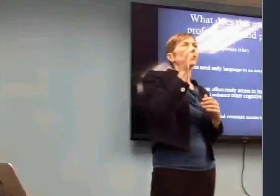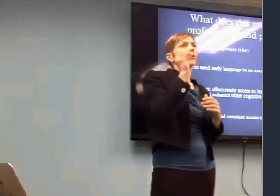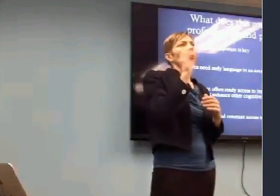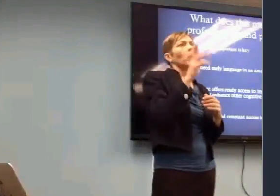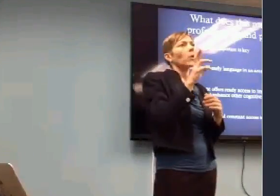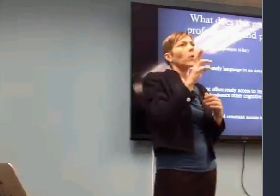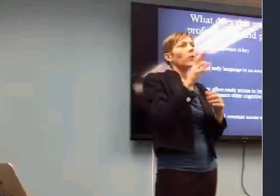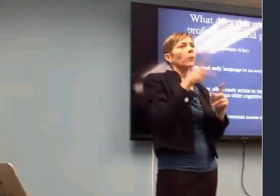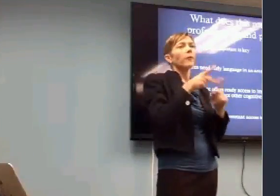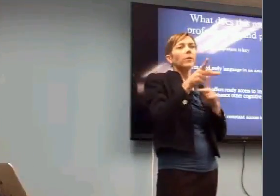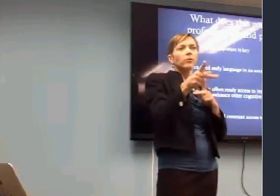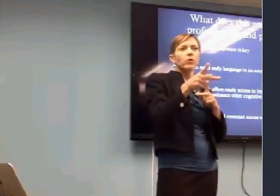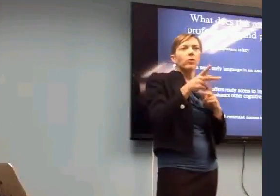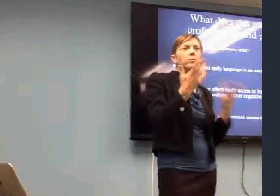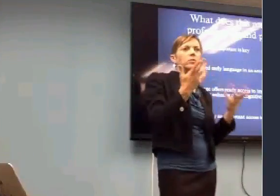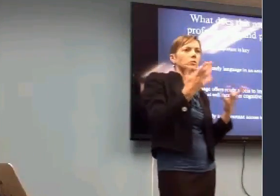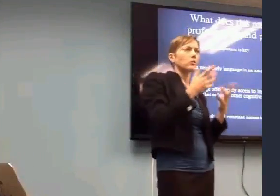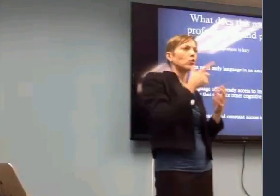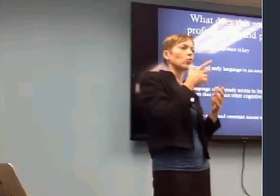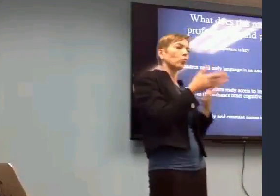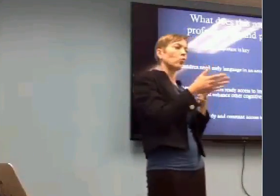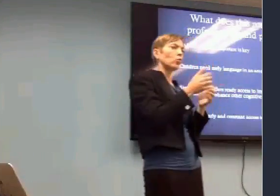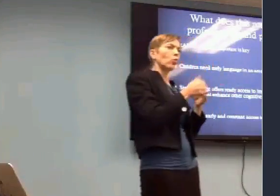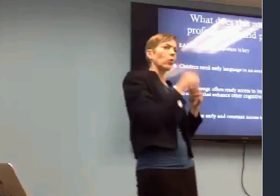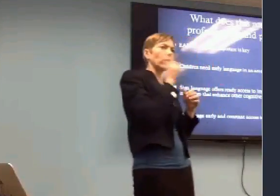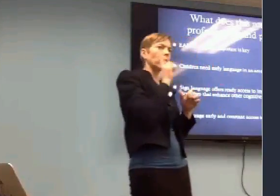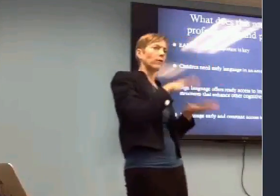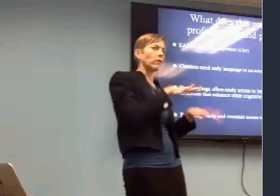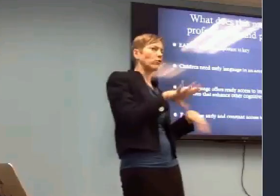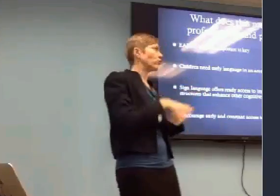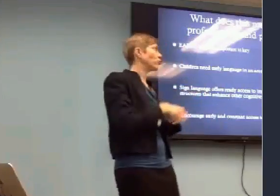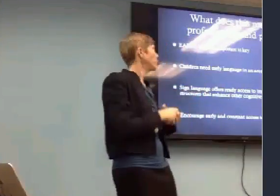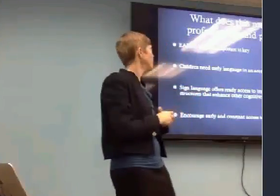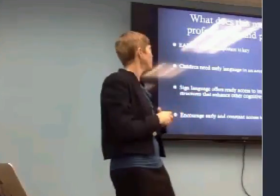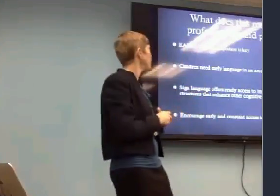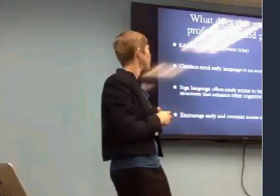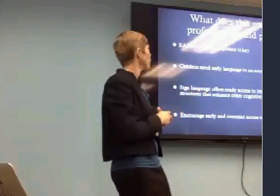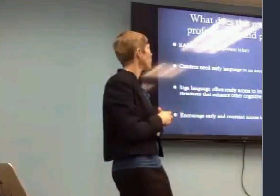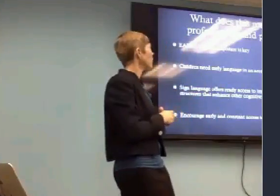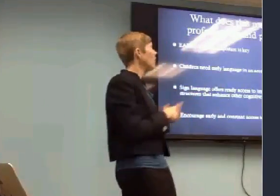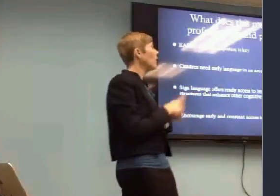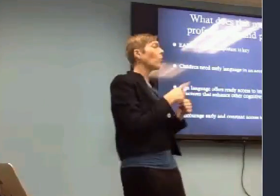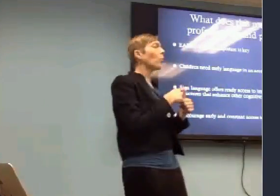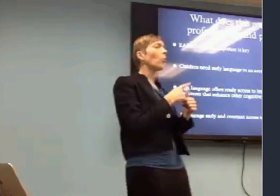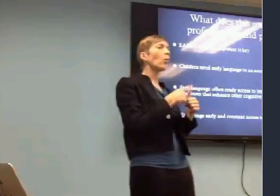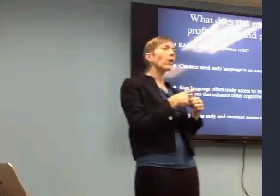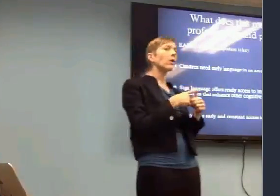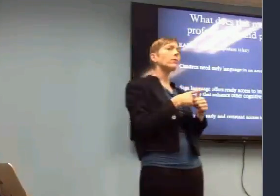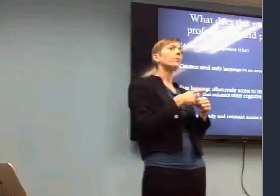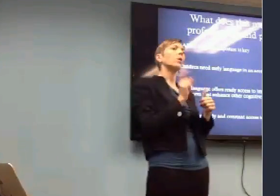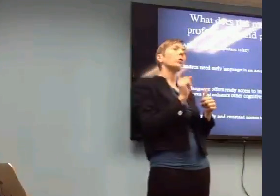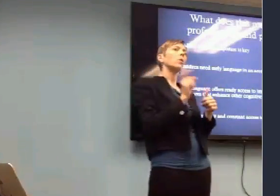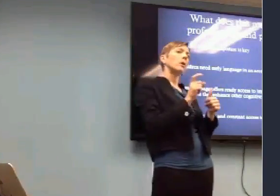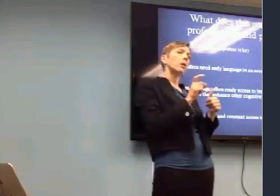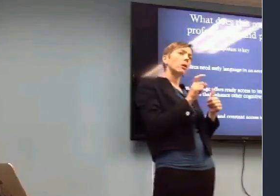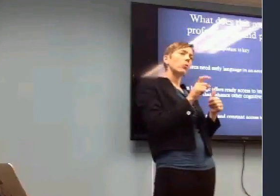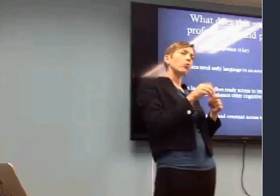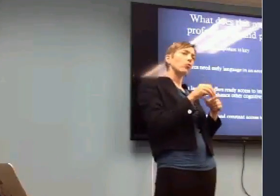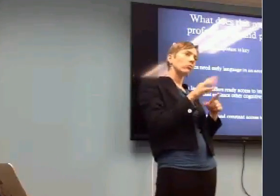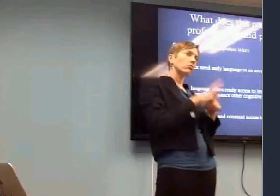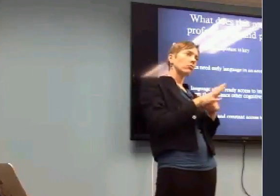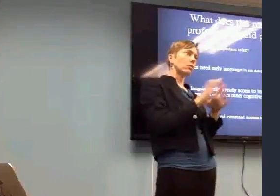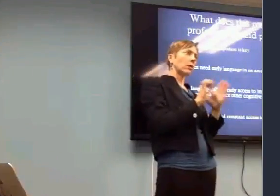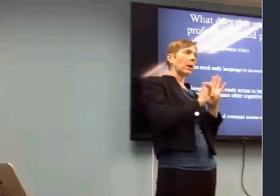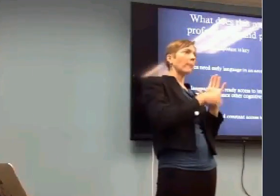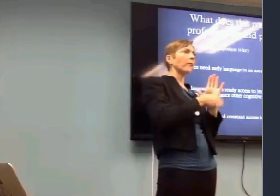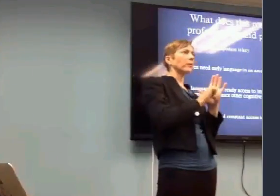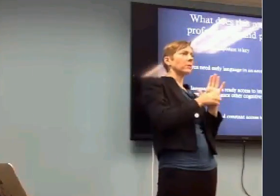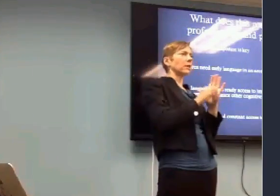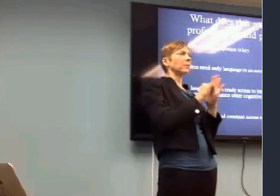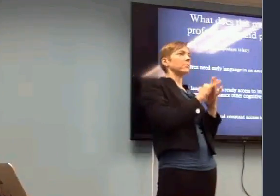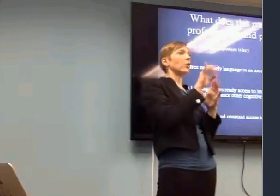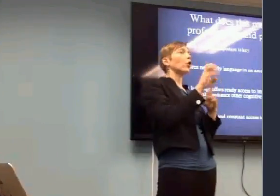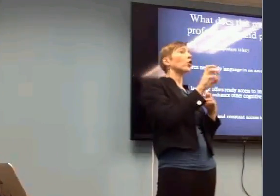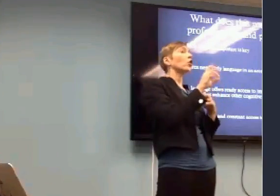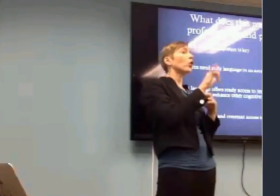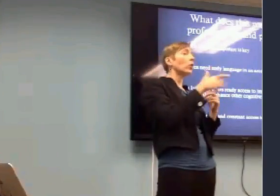So what this might mean to professionals or parents that have deaf children or work with deaf children is that we have to